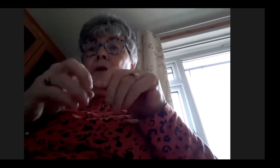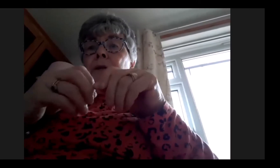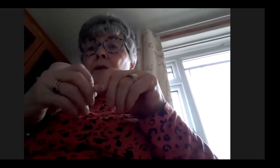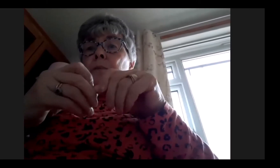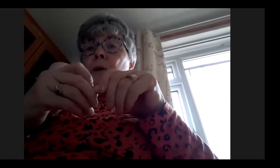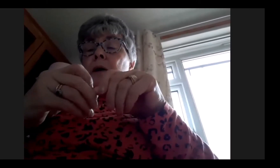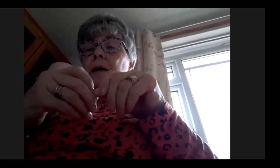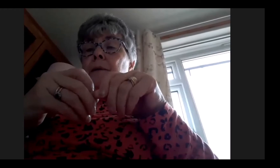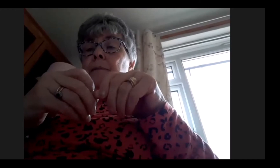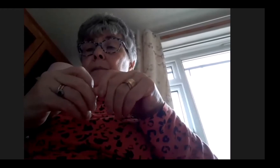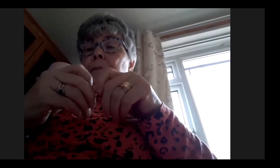done